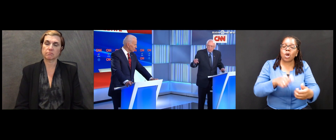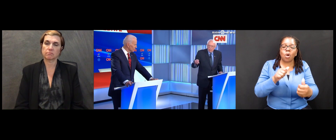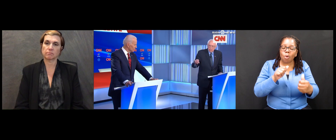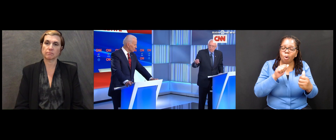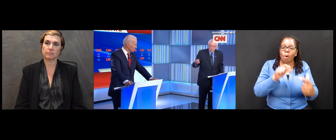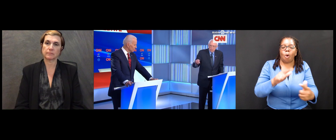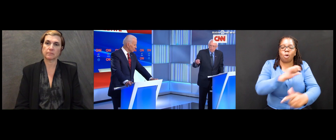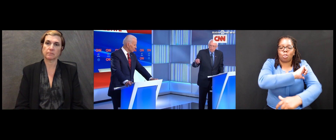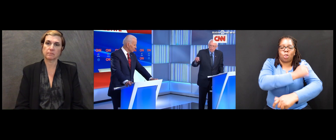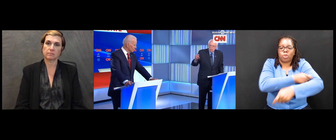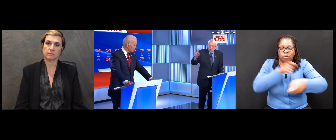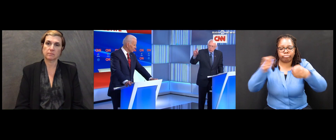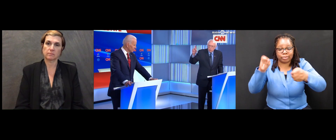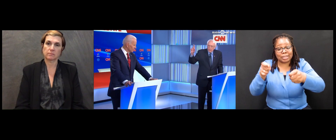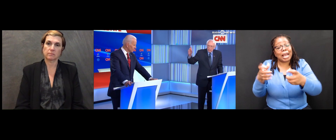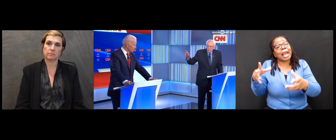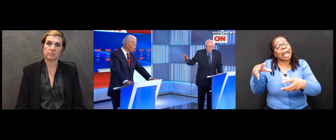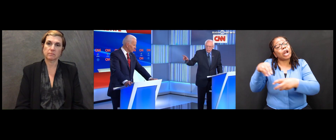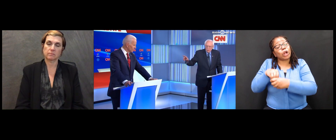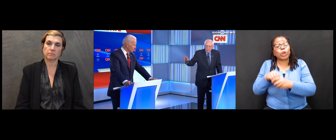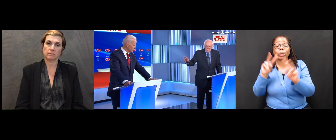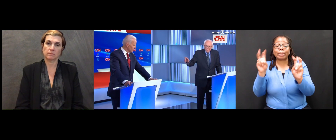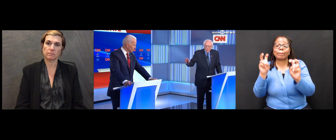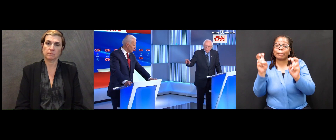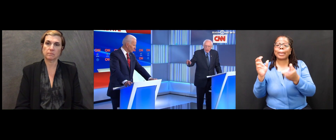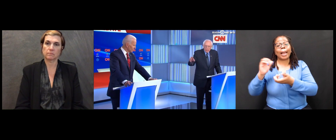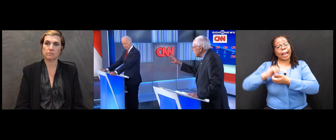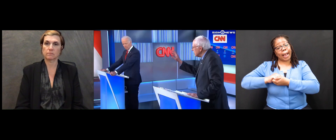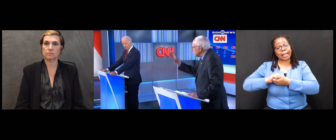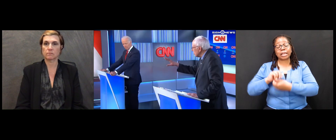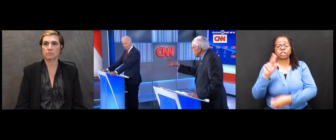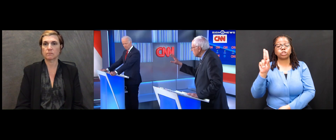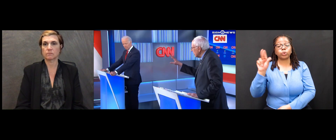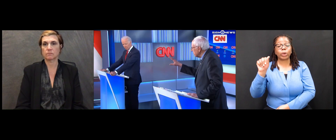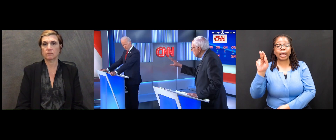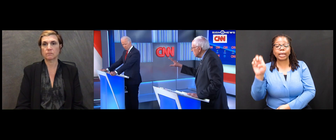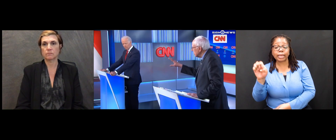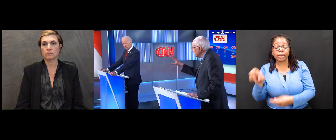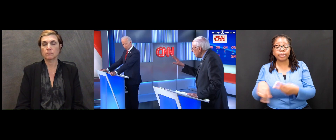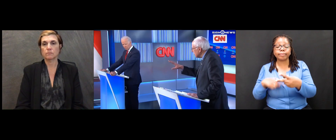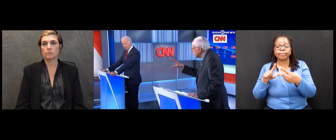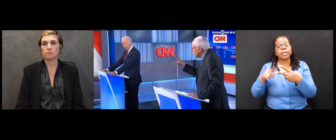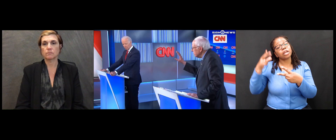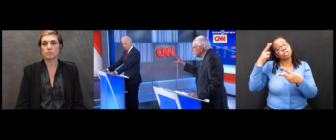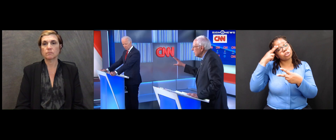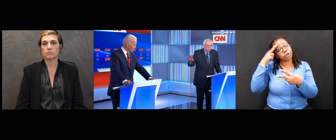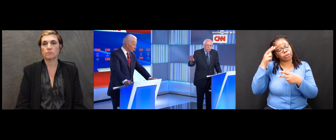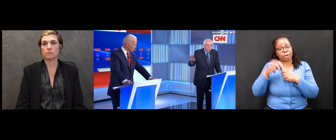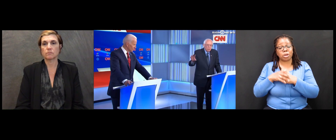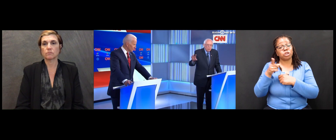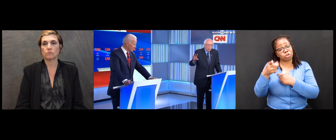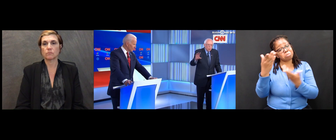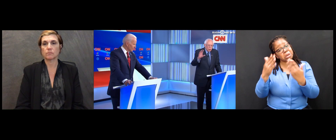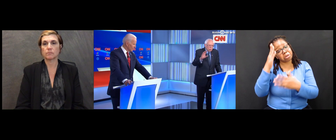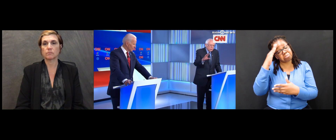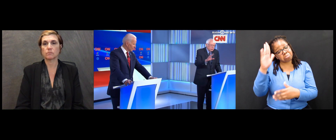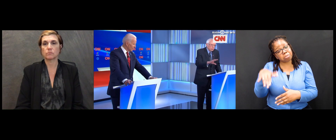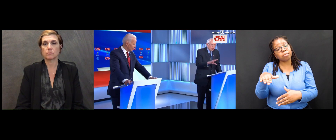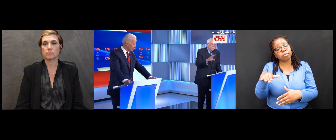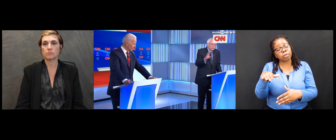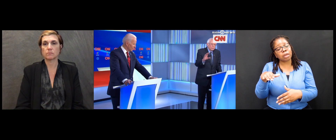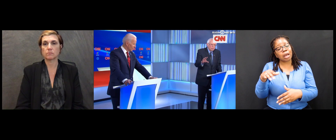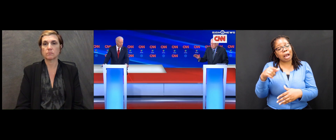so-called allies in the UAE and in Saudi Arabia. And in fact, as you may know, worked